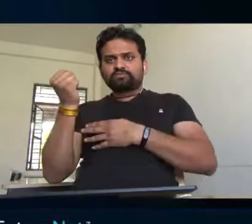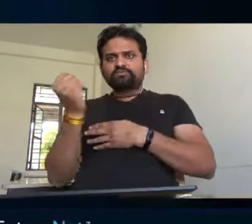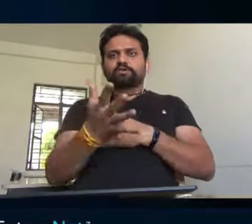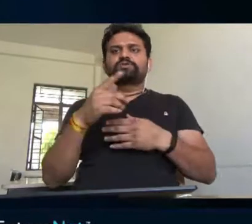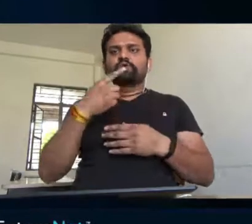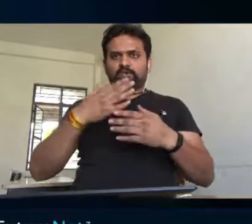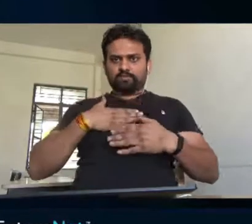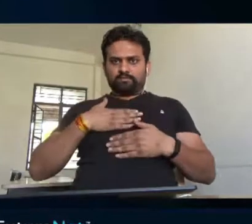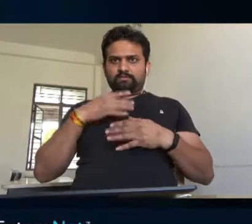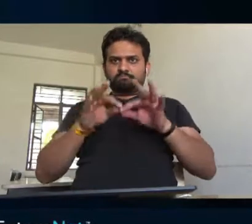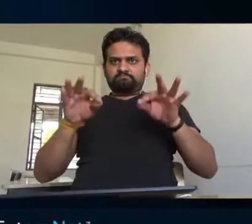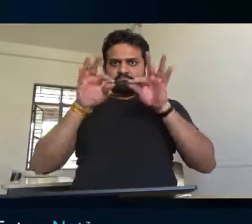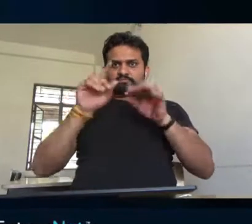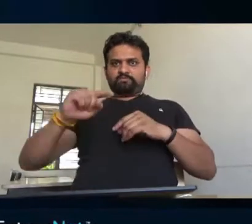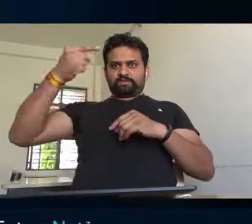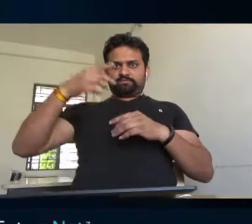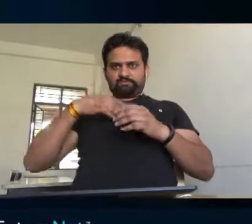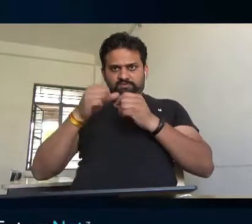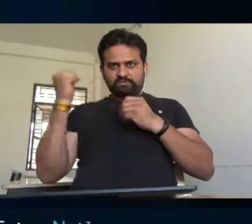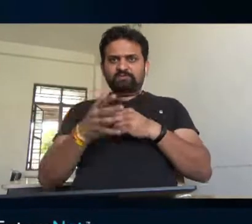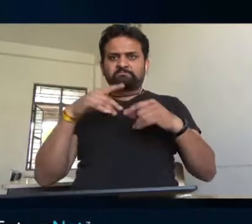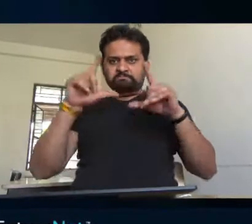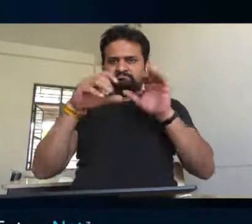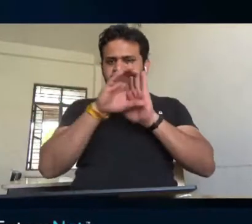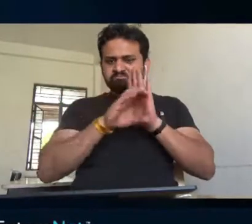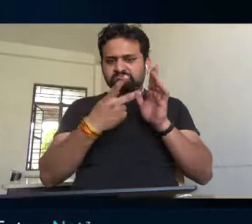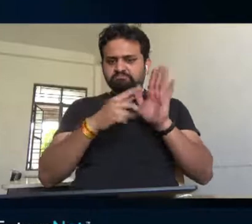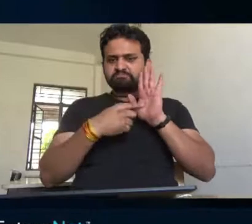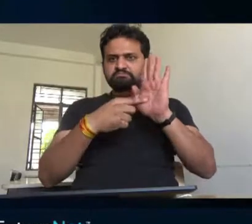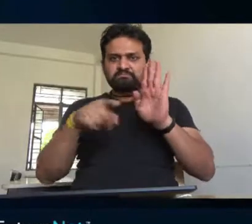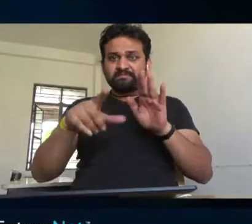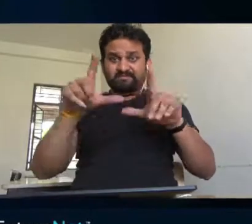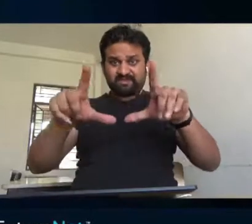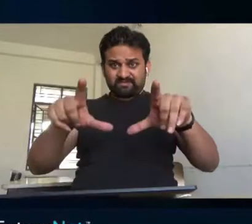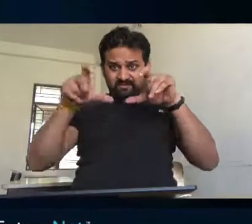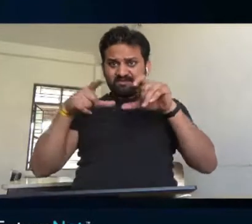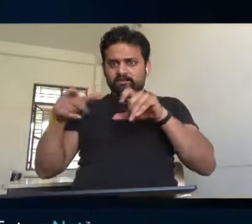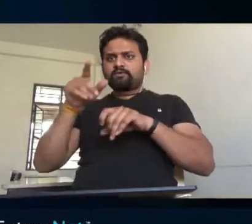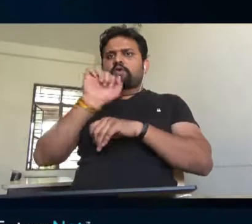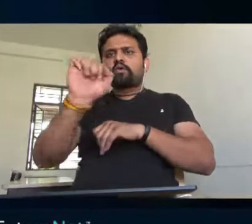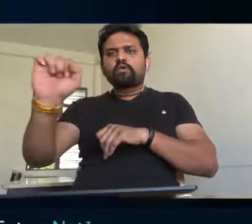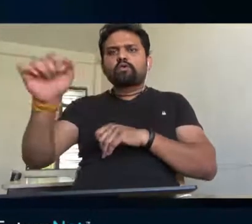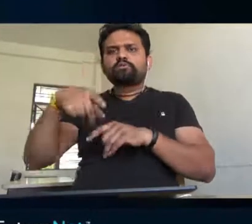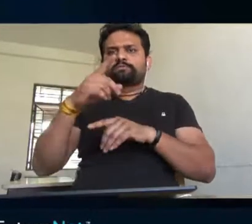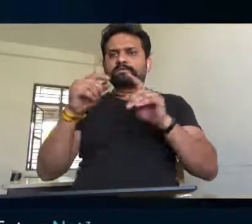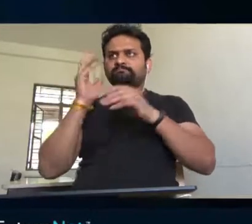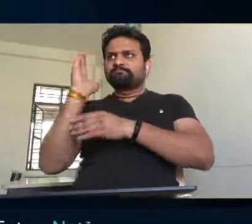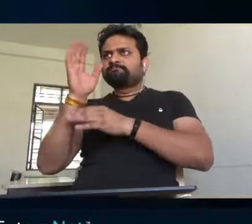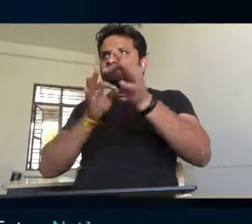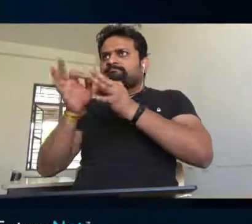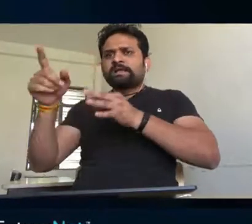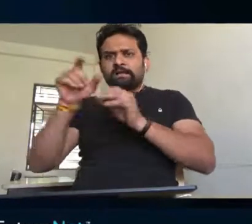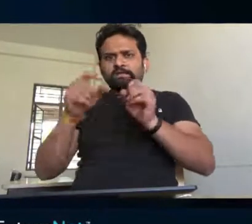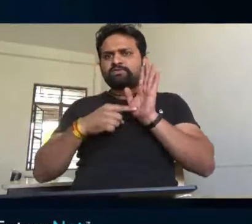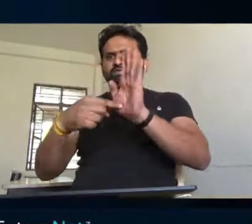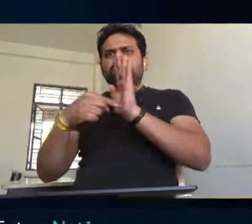And there was the press conference, and the press conference was in the German TV also. And now we are the main sponsor of that event.